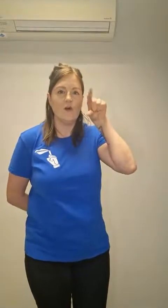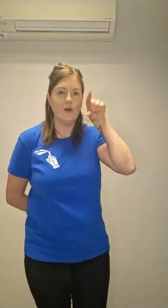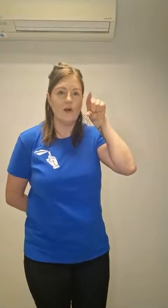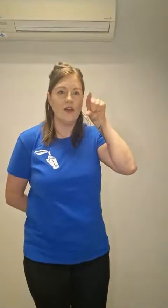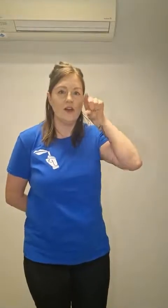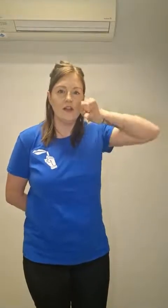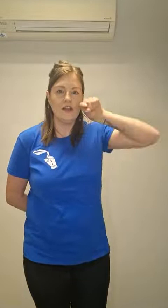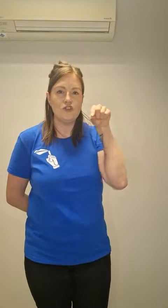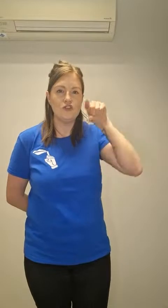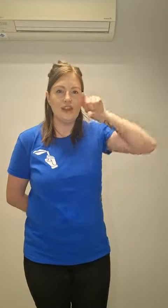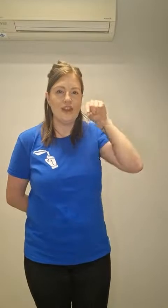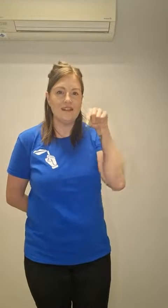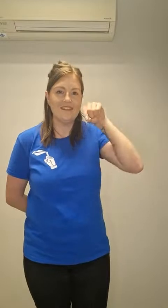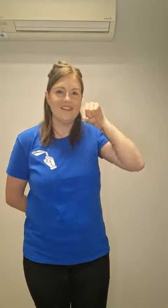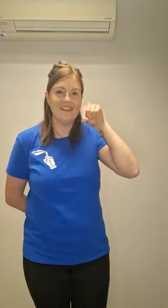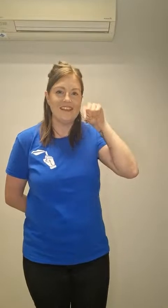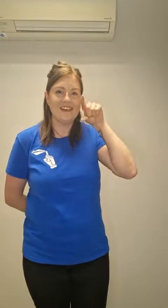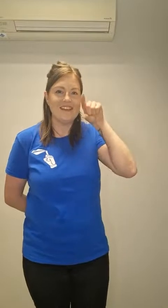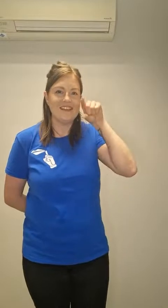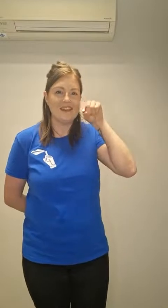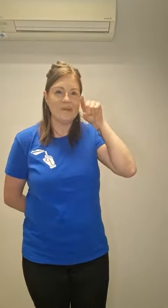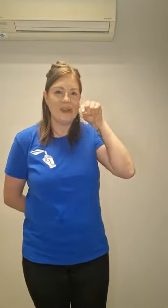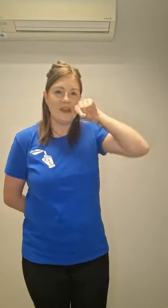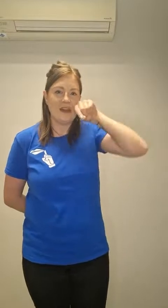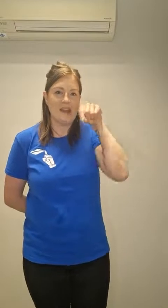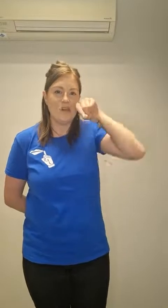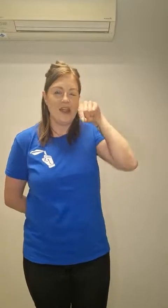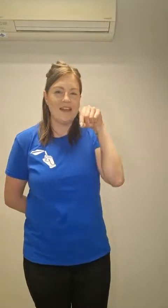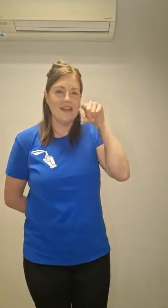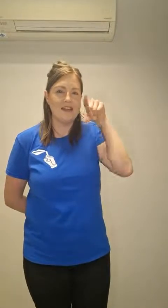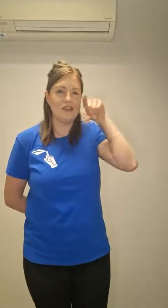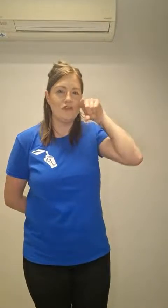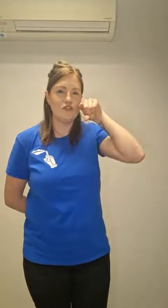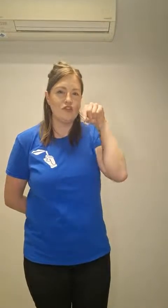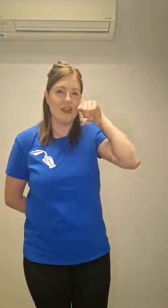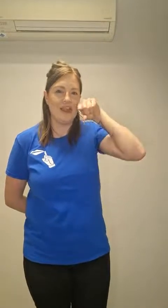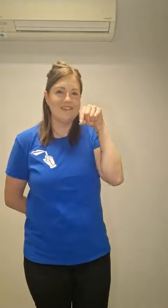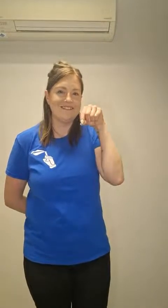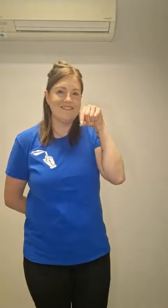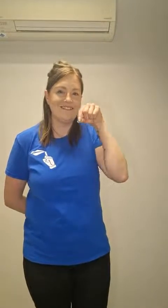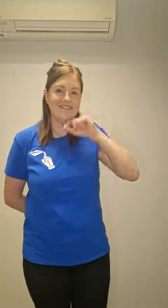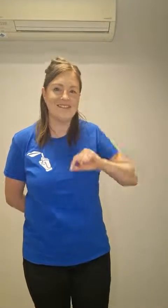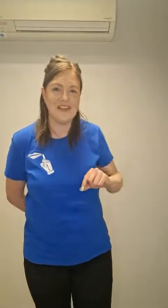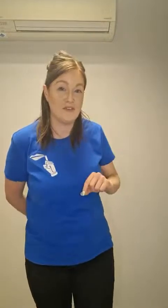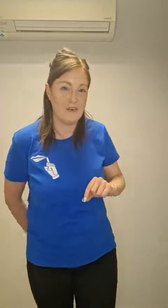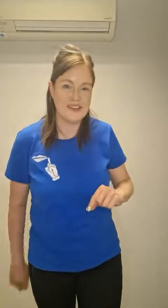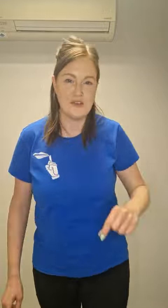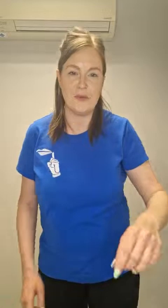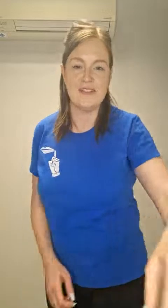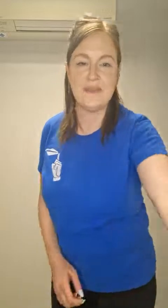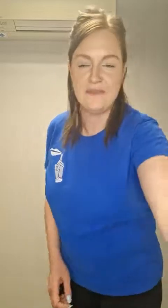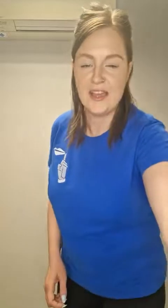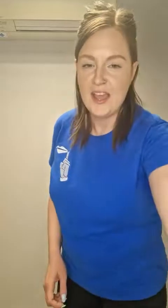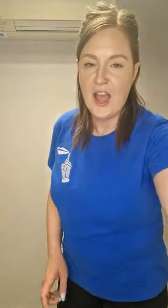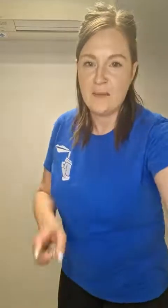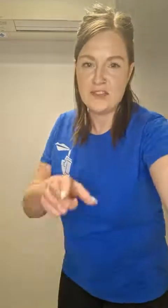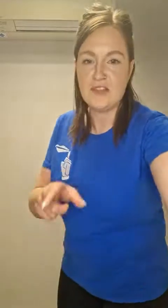or chicken. This is his beak and his wing, so chicken. They're always good ones. I'm just going to swap